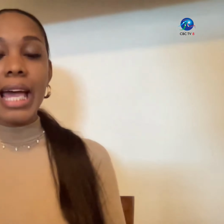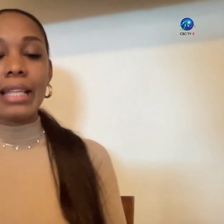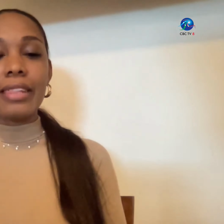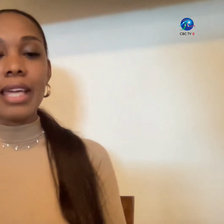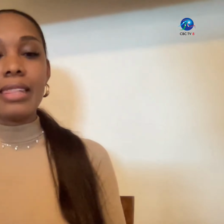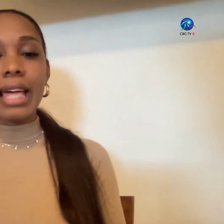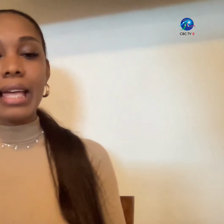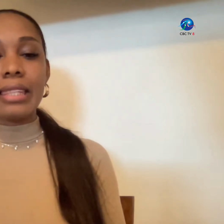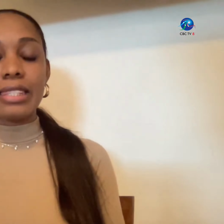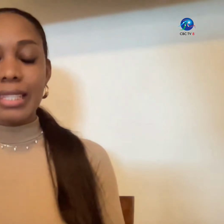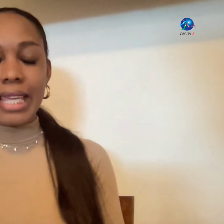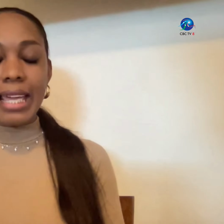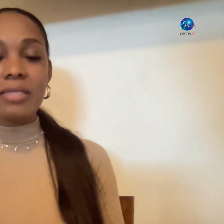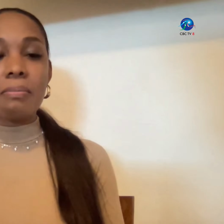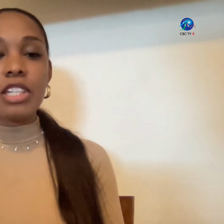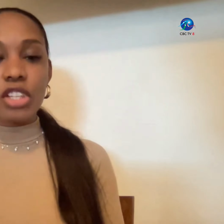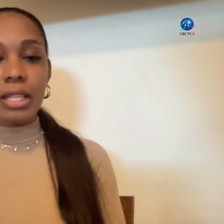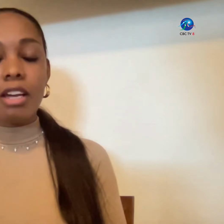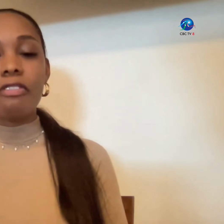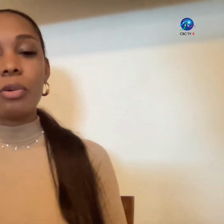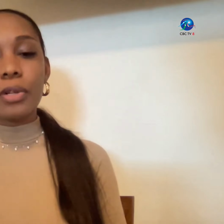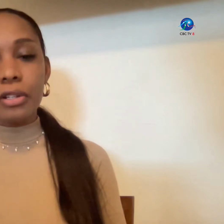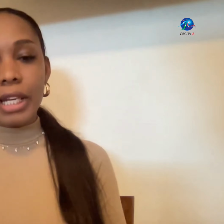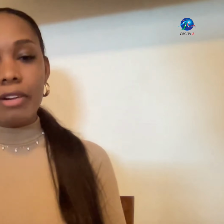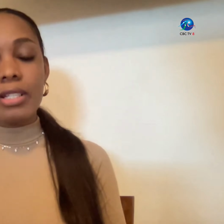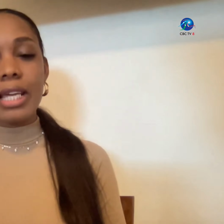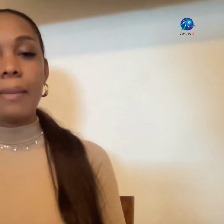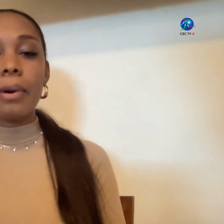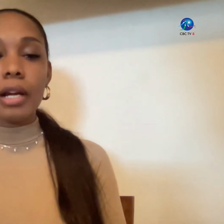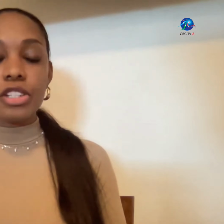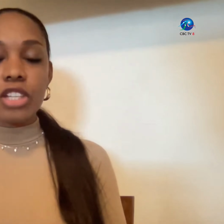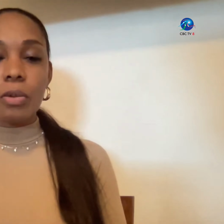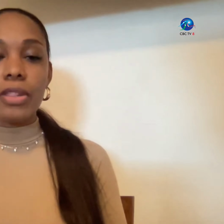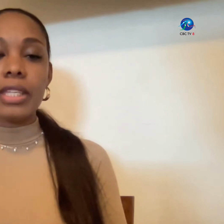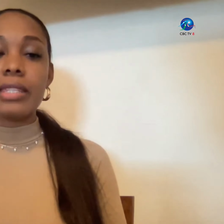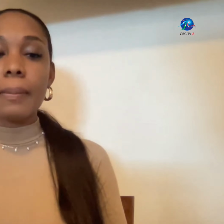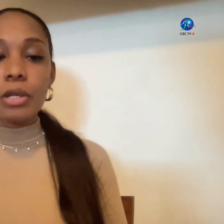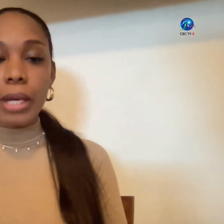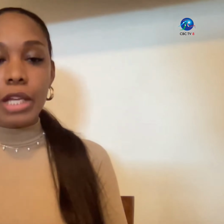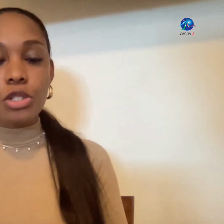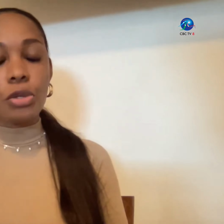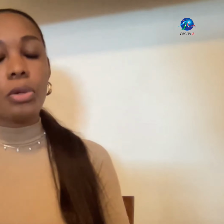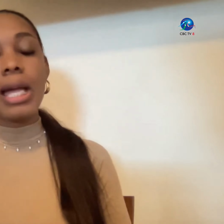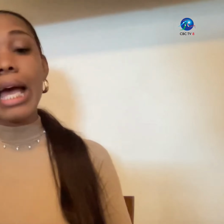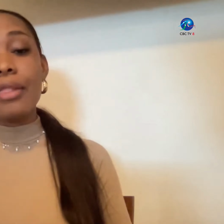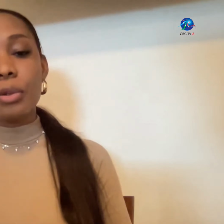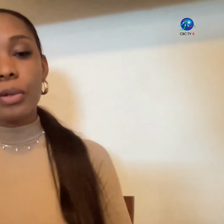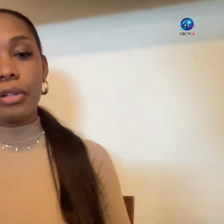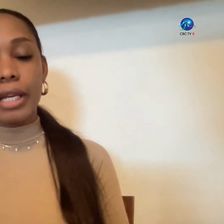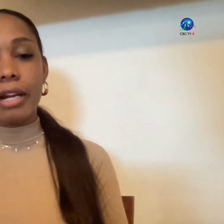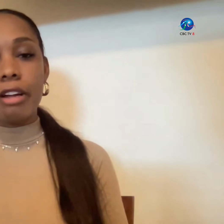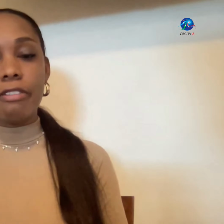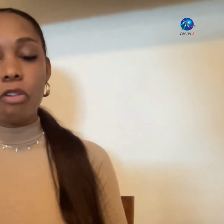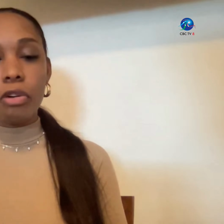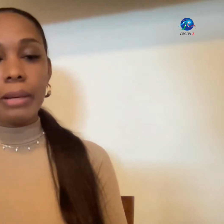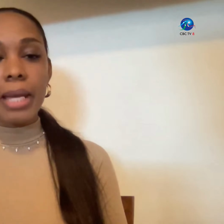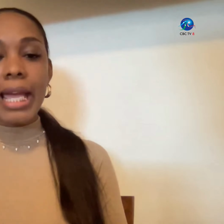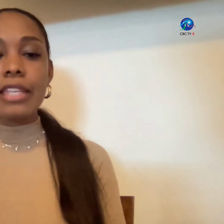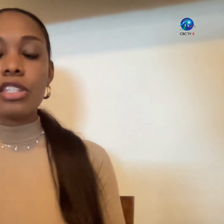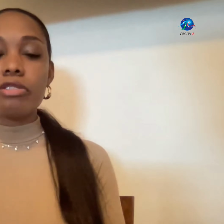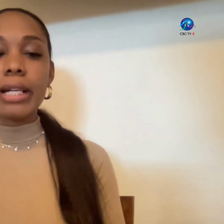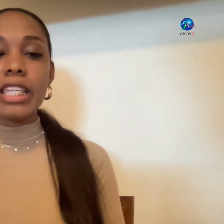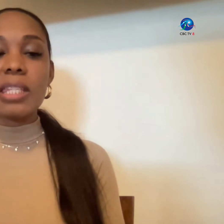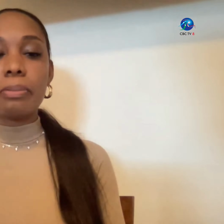example and I think that today's mission for World Hearing Day in partnership with WHO and the World Hearing